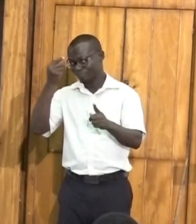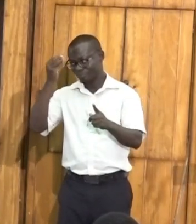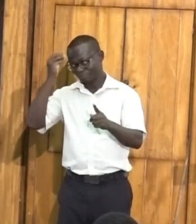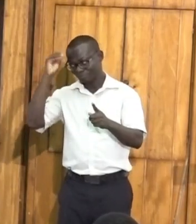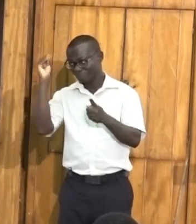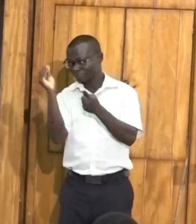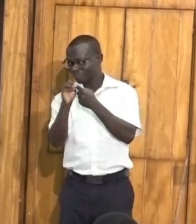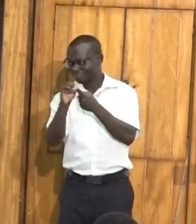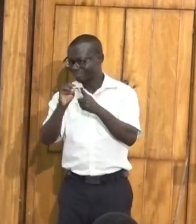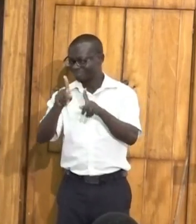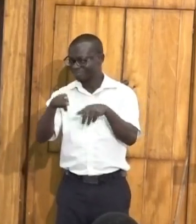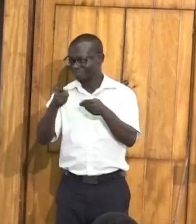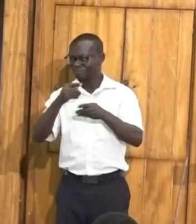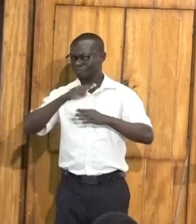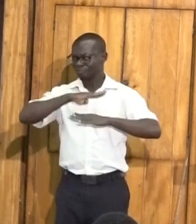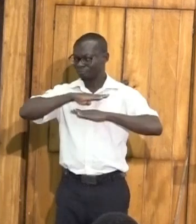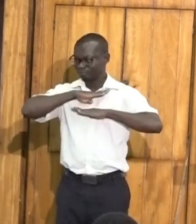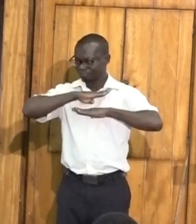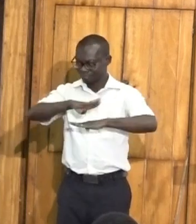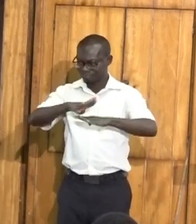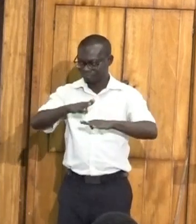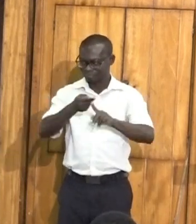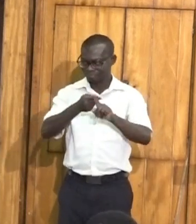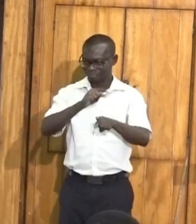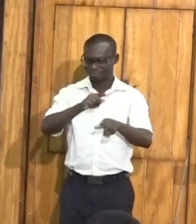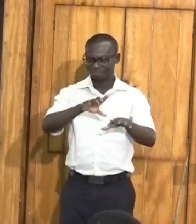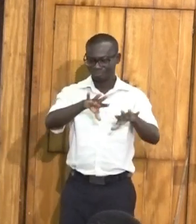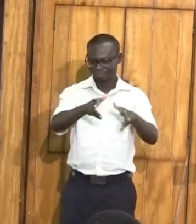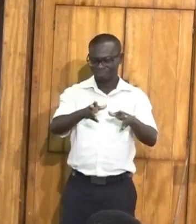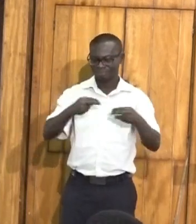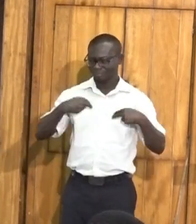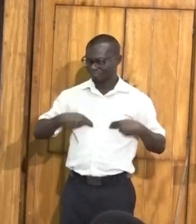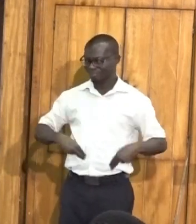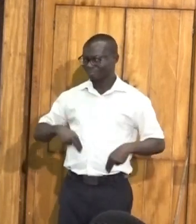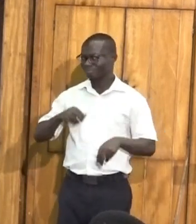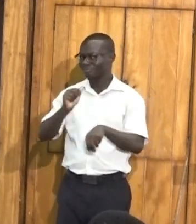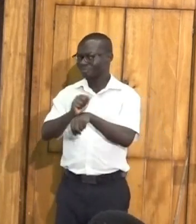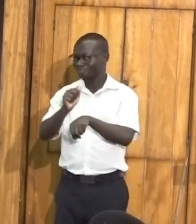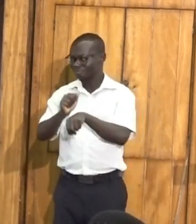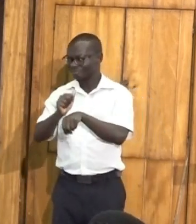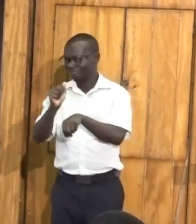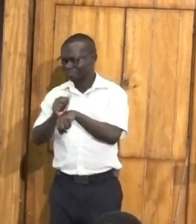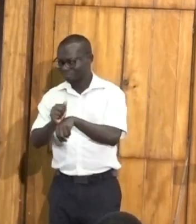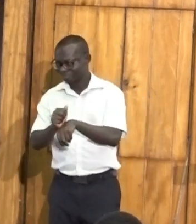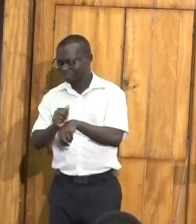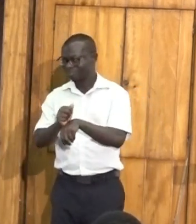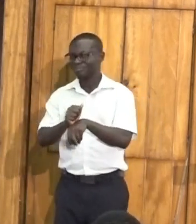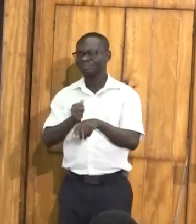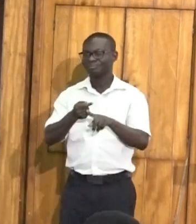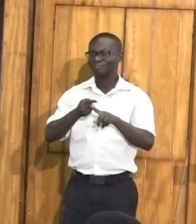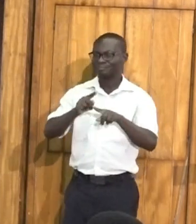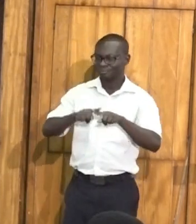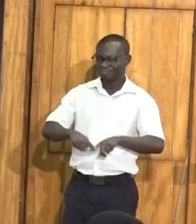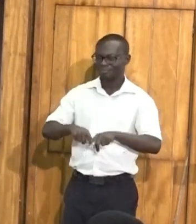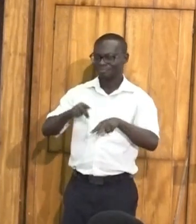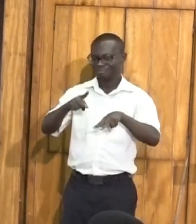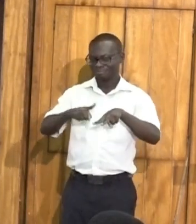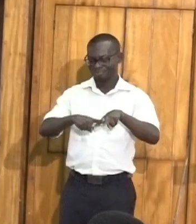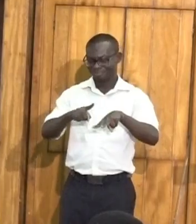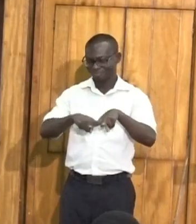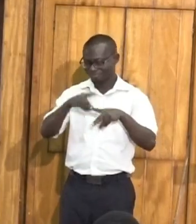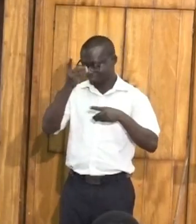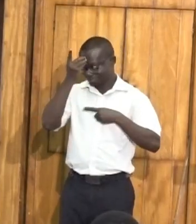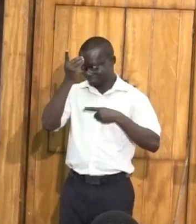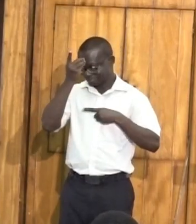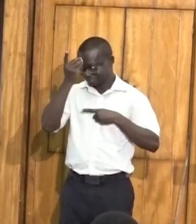What was the confidence levels from the community health workers in identifying children with advanced HIV disease, and whether they